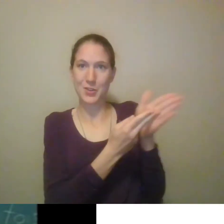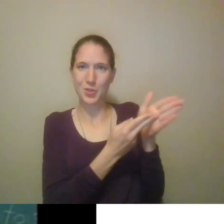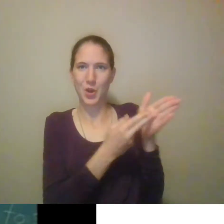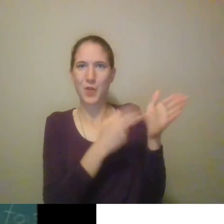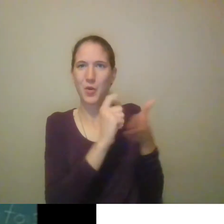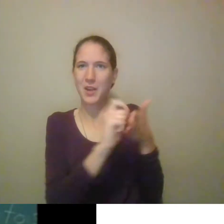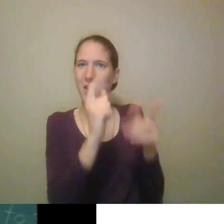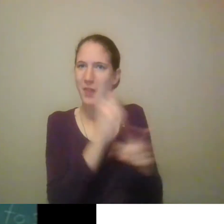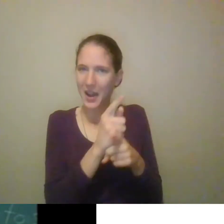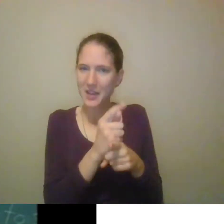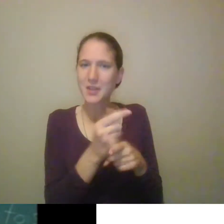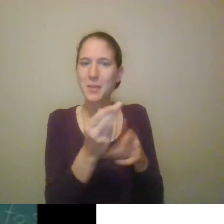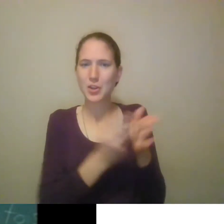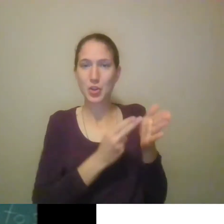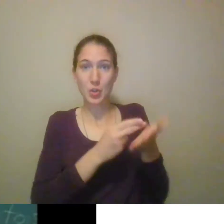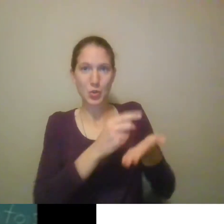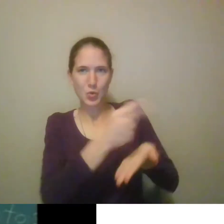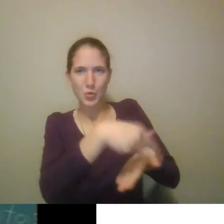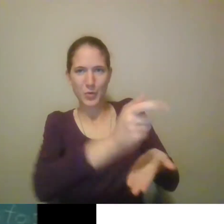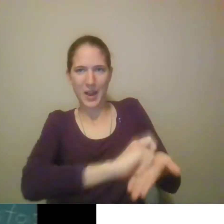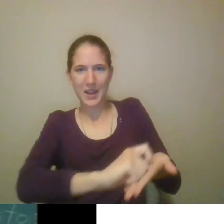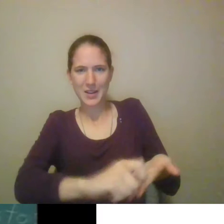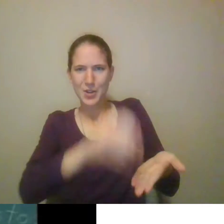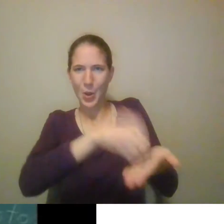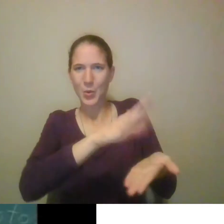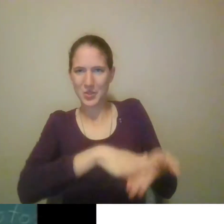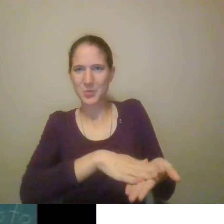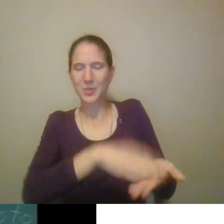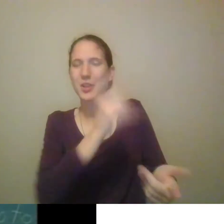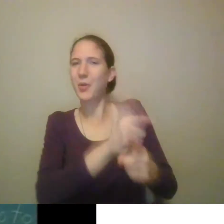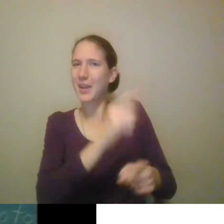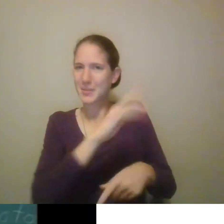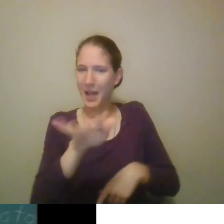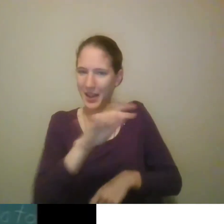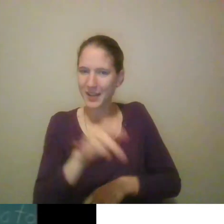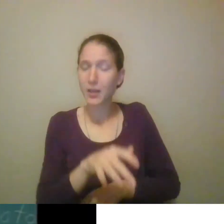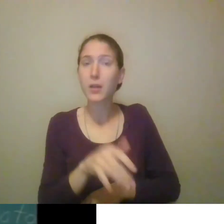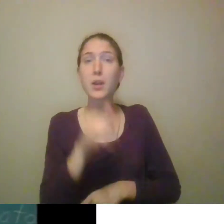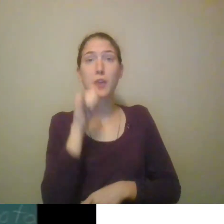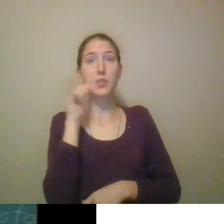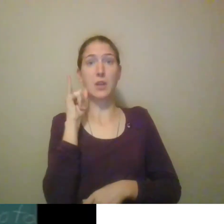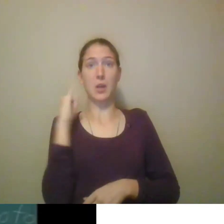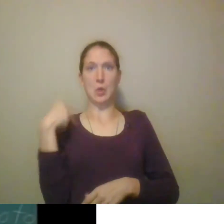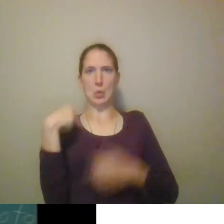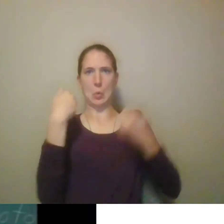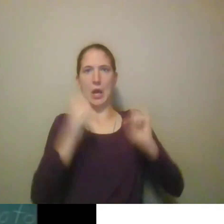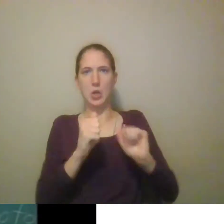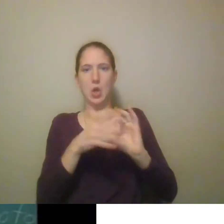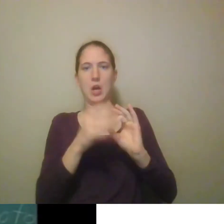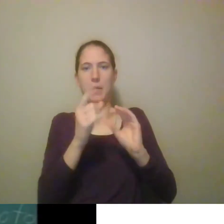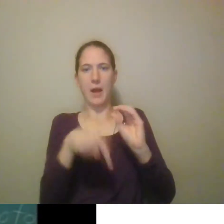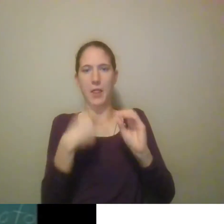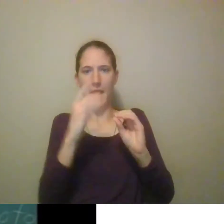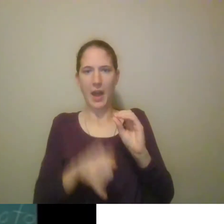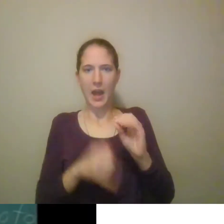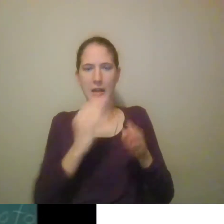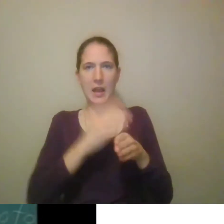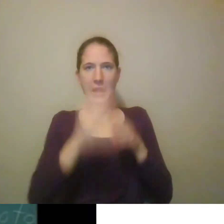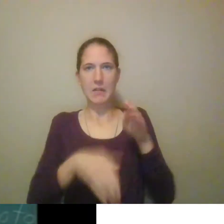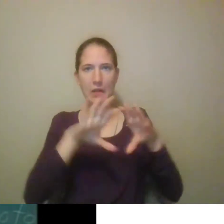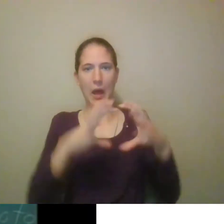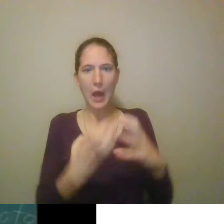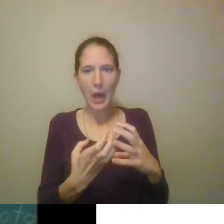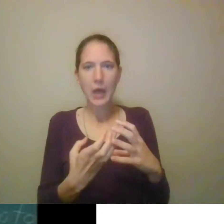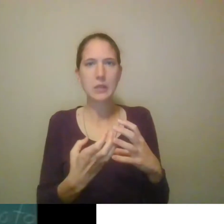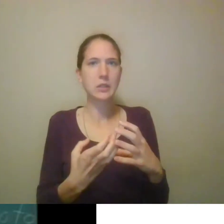correct spelling in your notes. All right, yesterday we tried to cover this right at the end of class, and we ended up running short